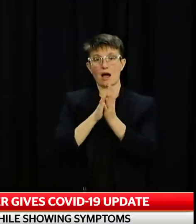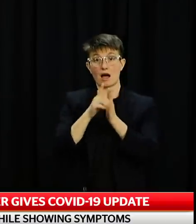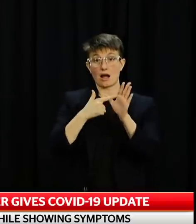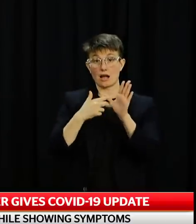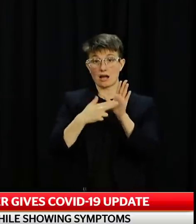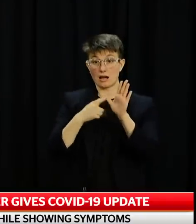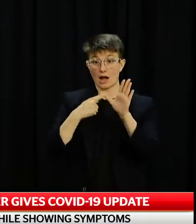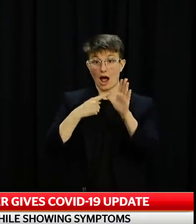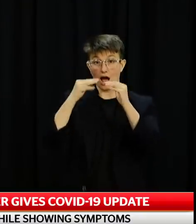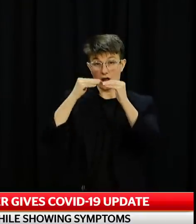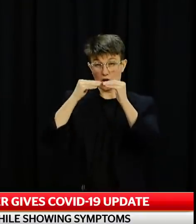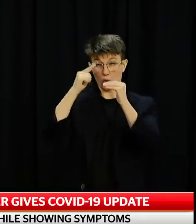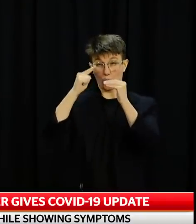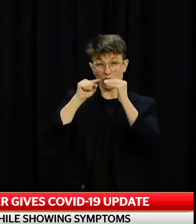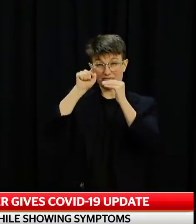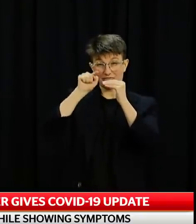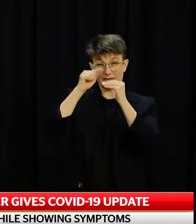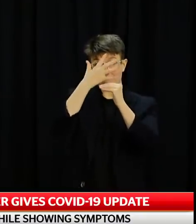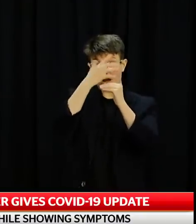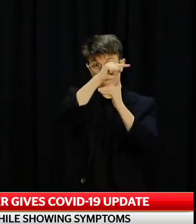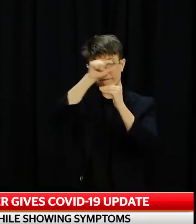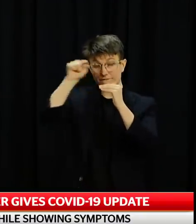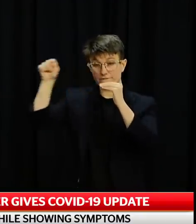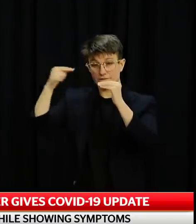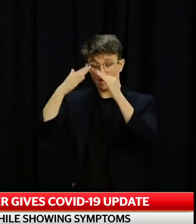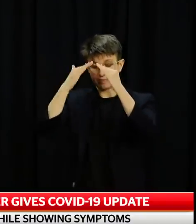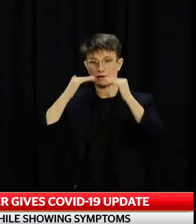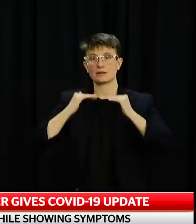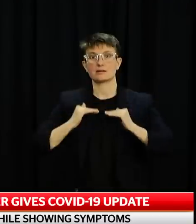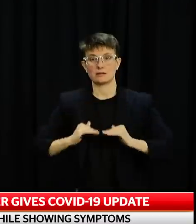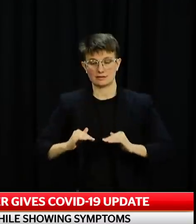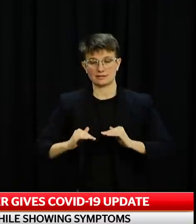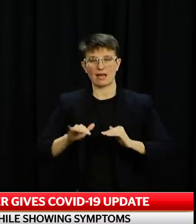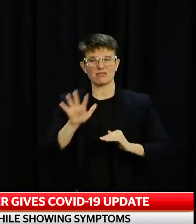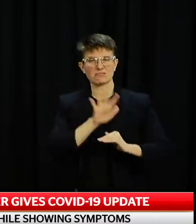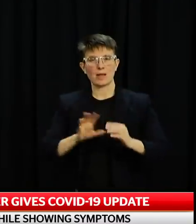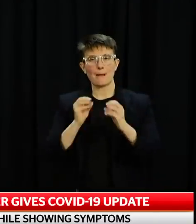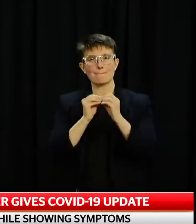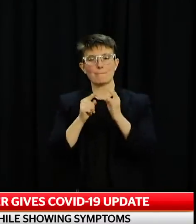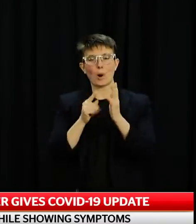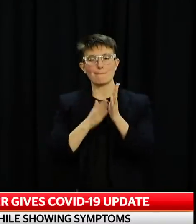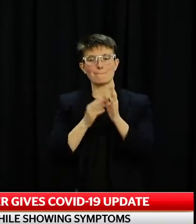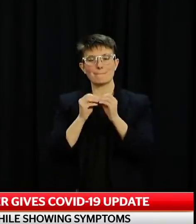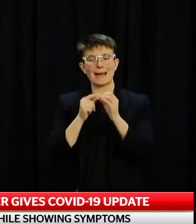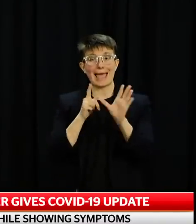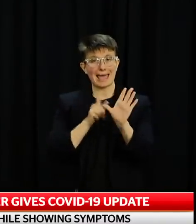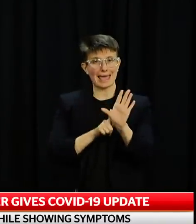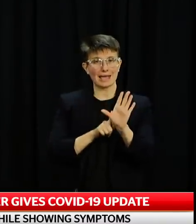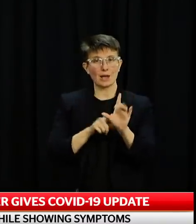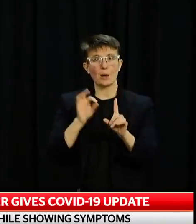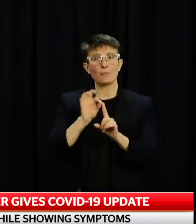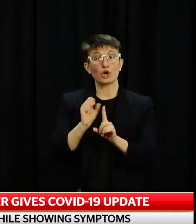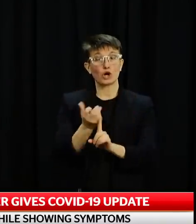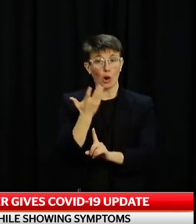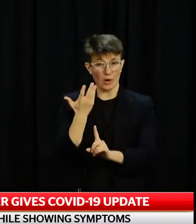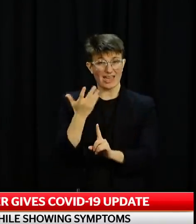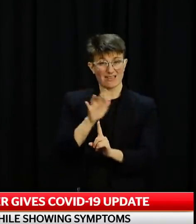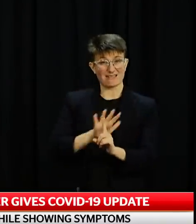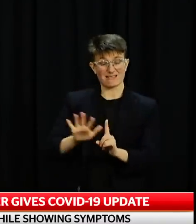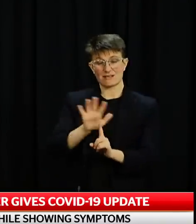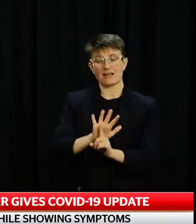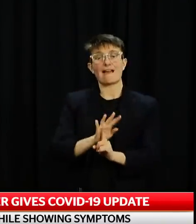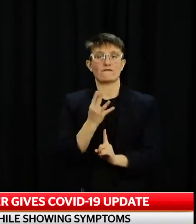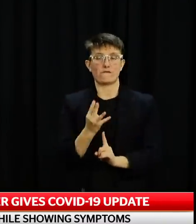are 4 in the south, in the vicinity of Bombay, Pukekohe. These checkpoints will initially